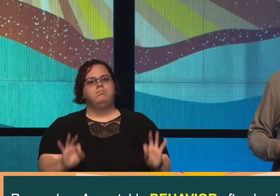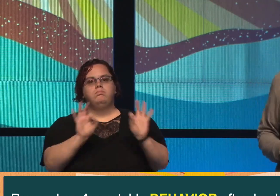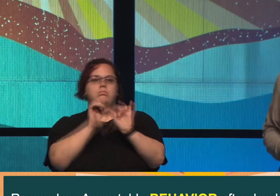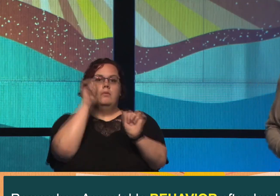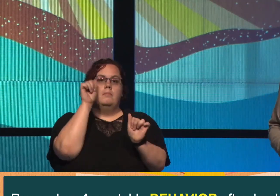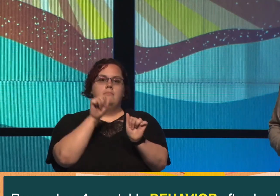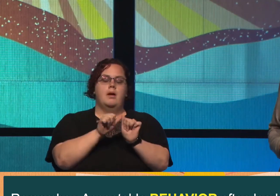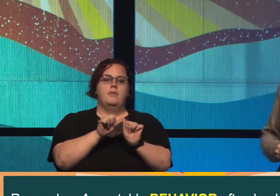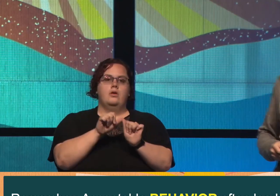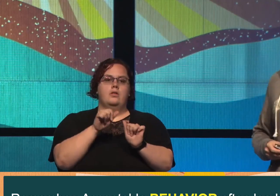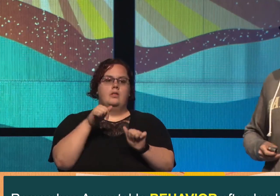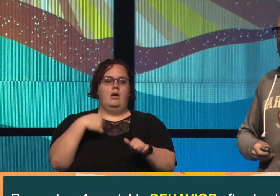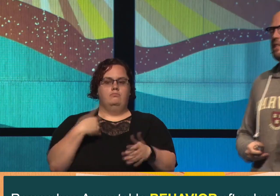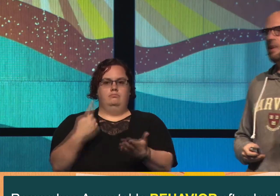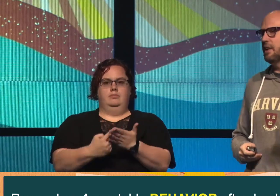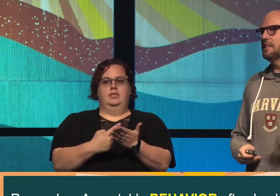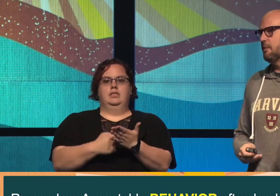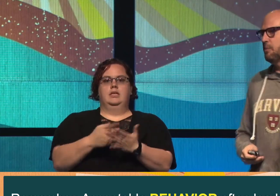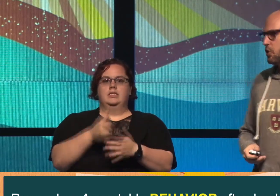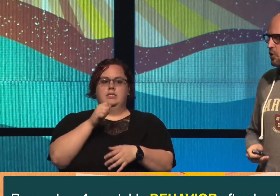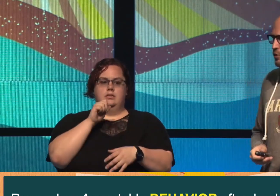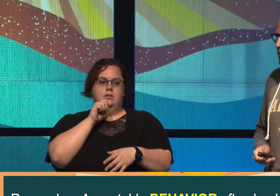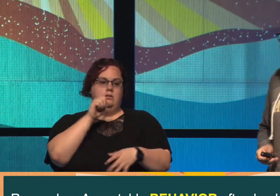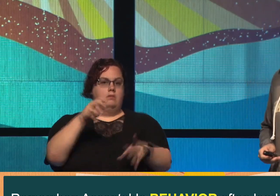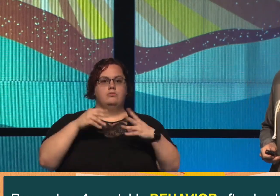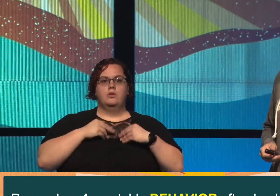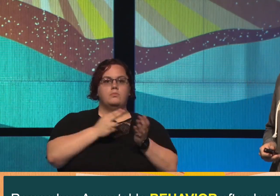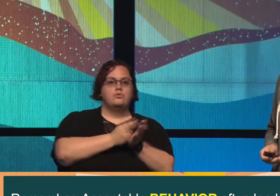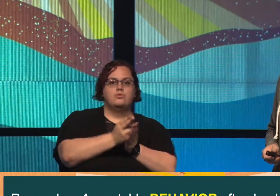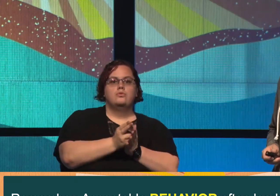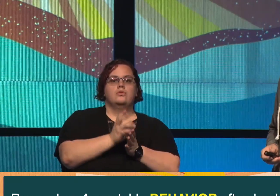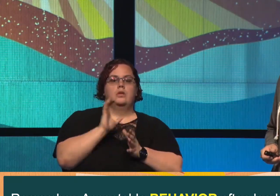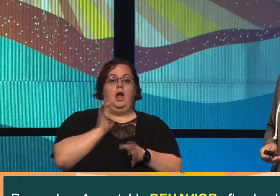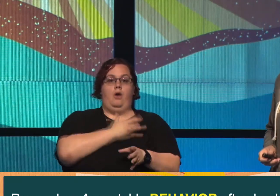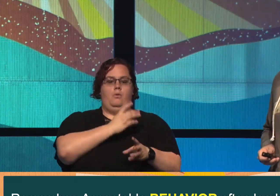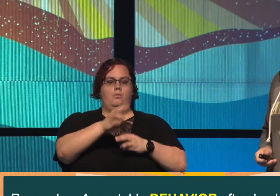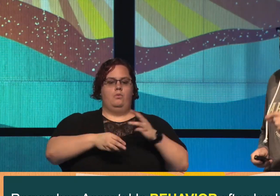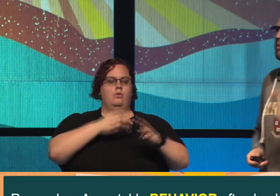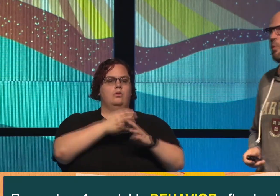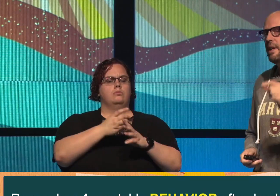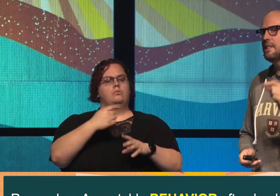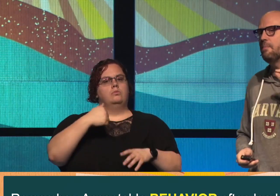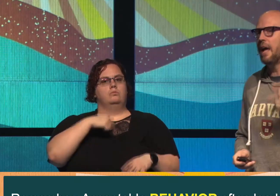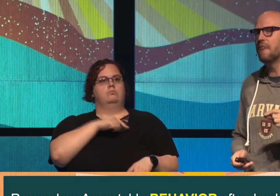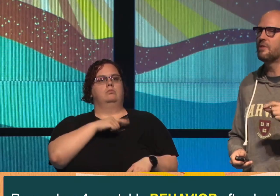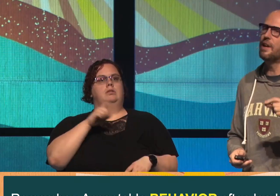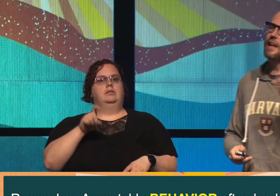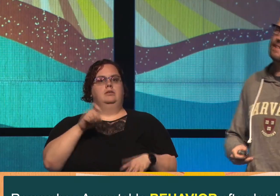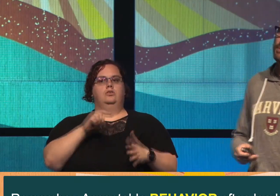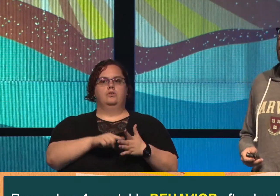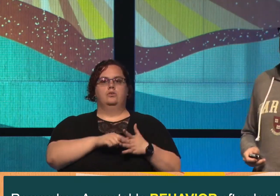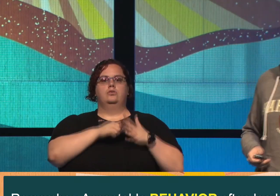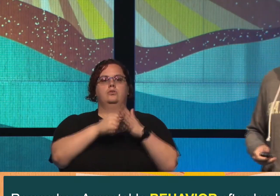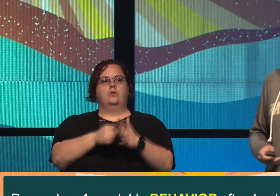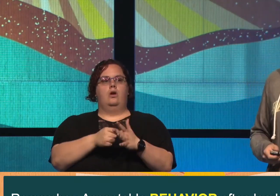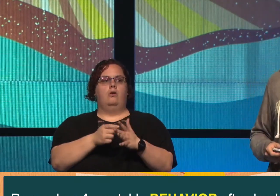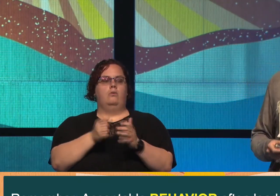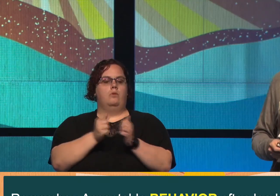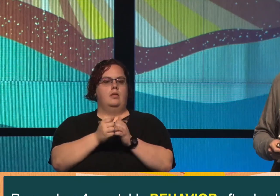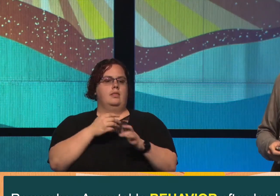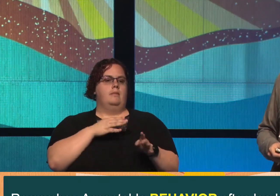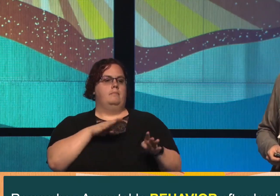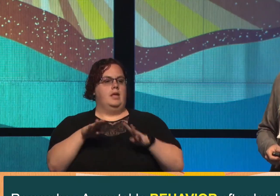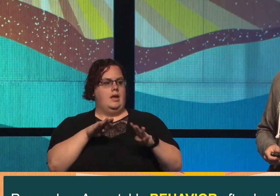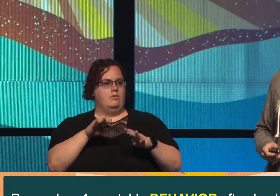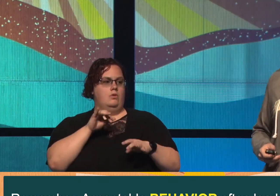started, that as we talk about each of these unacceptable truths in our world, we have to really start with what is the behavior that I accept in myself? What's